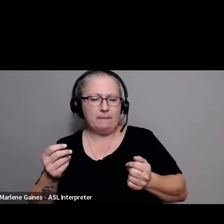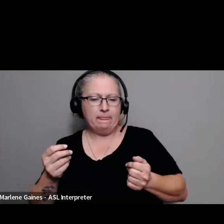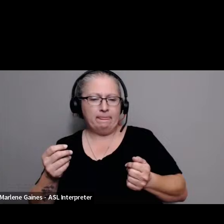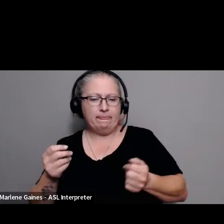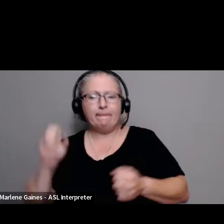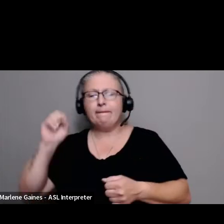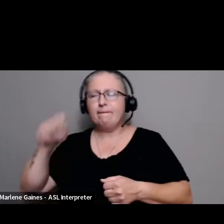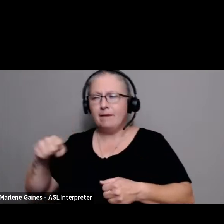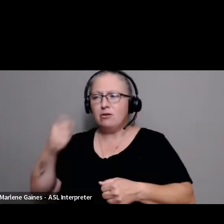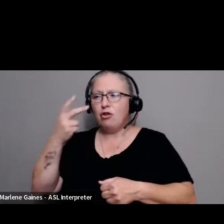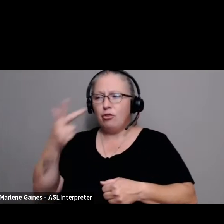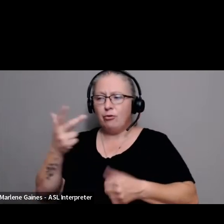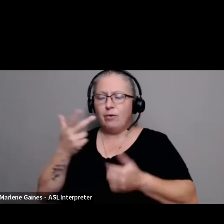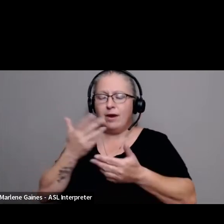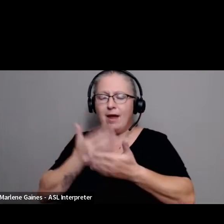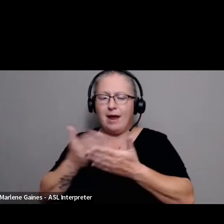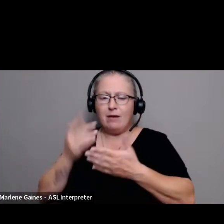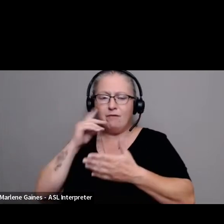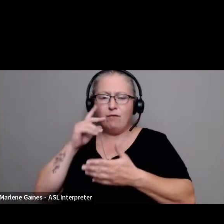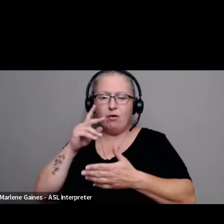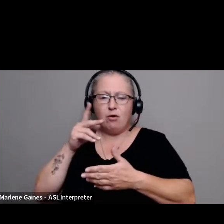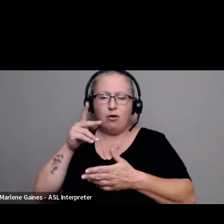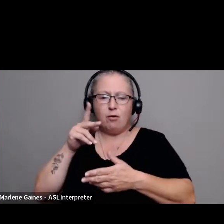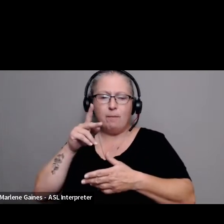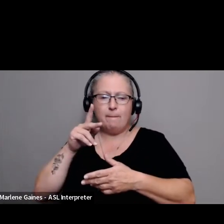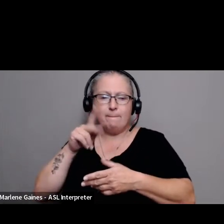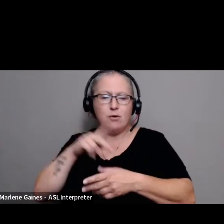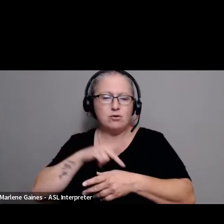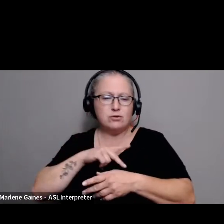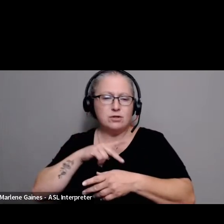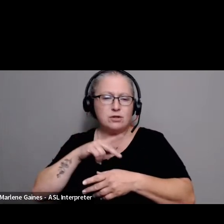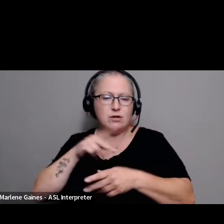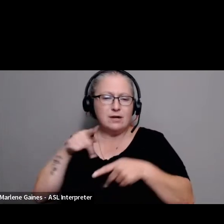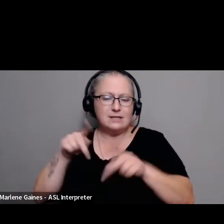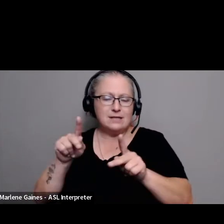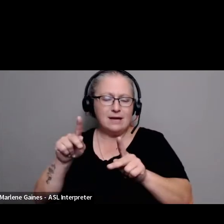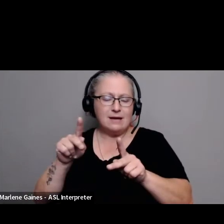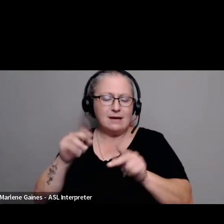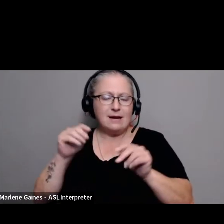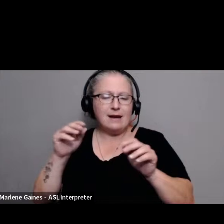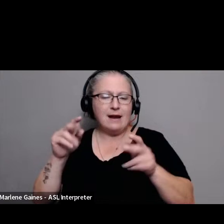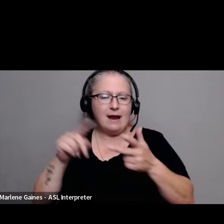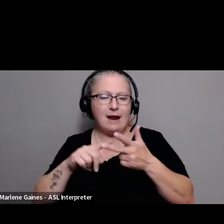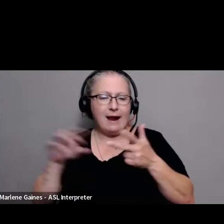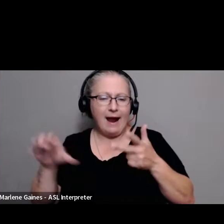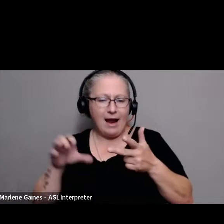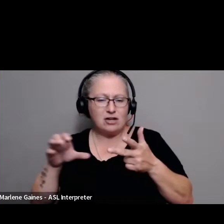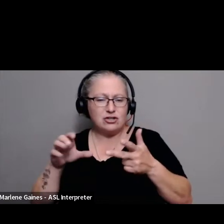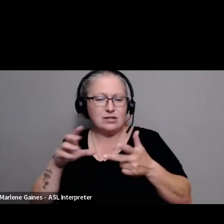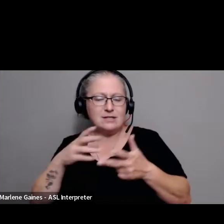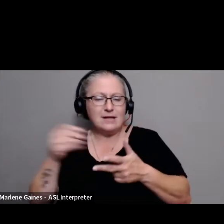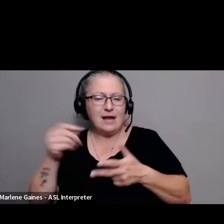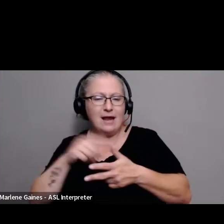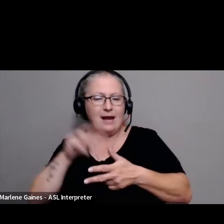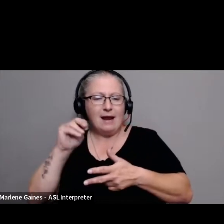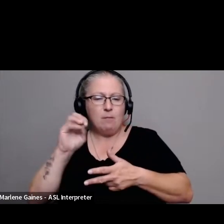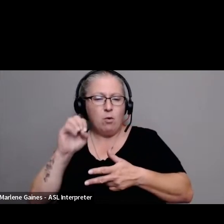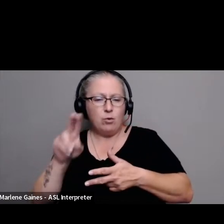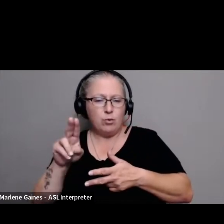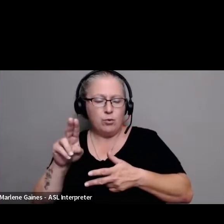Yes, we have 3 items on personnel consent, the personnel actions, and a